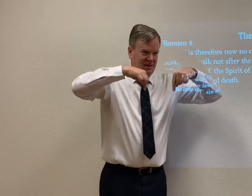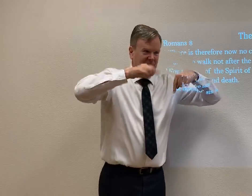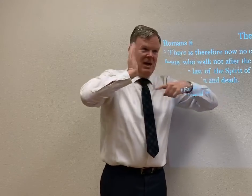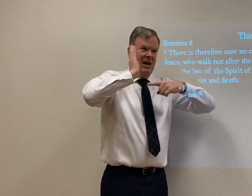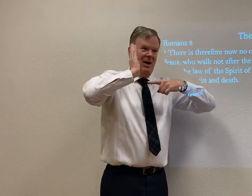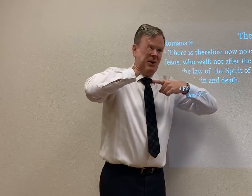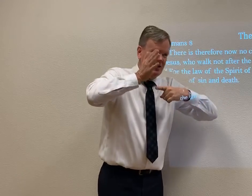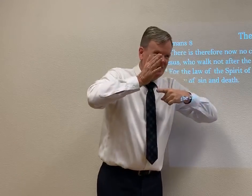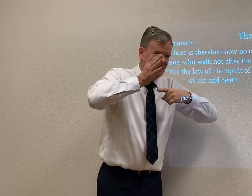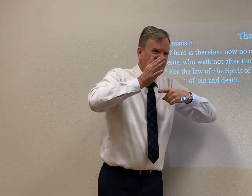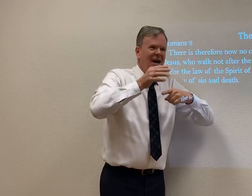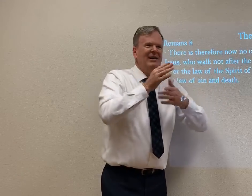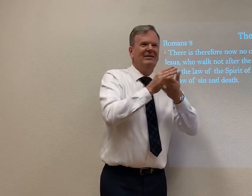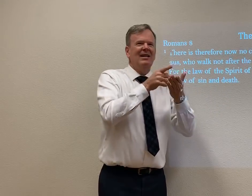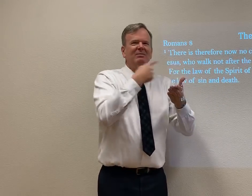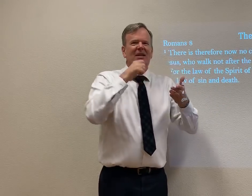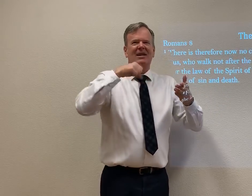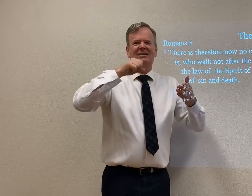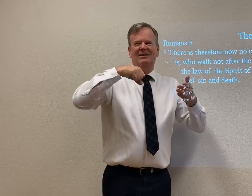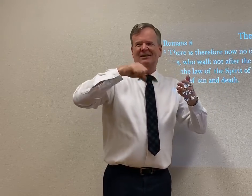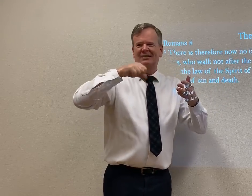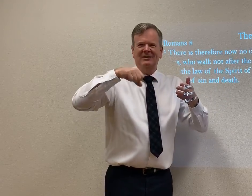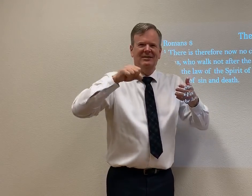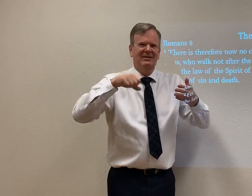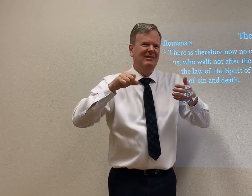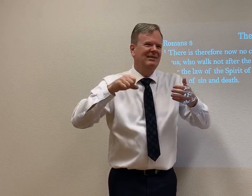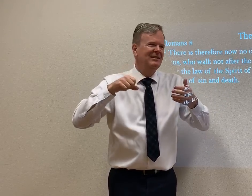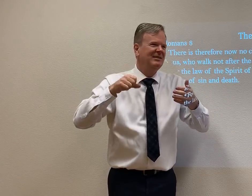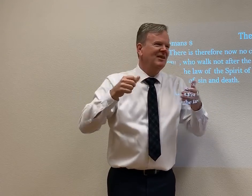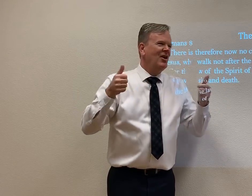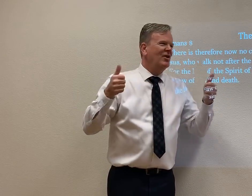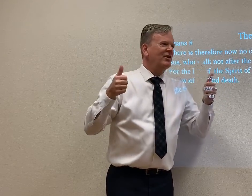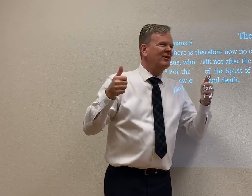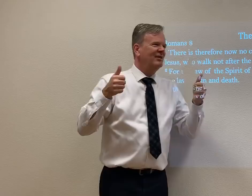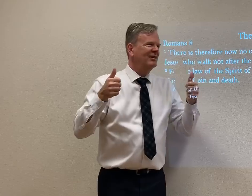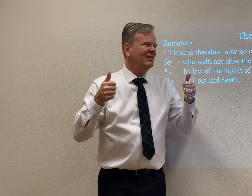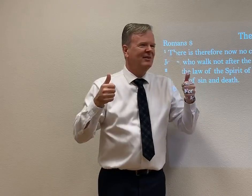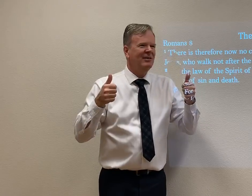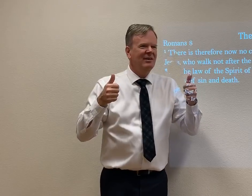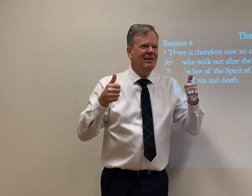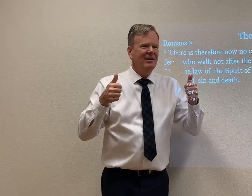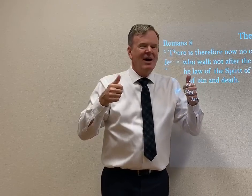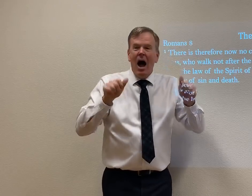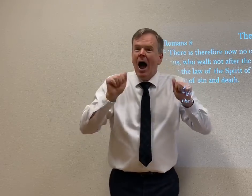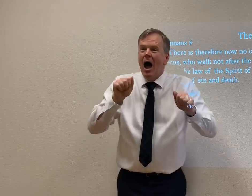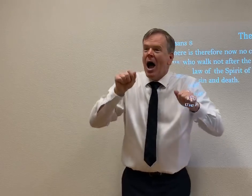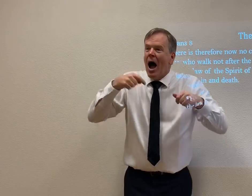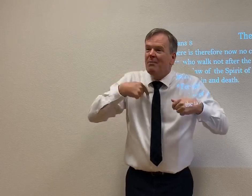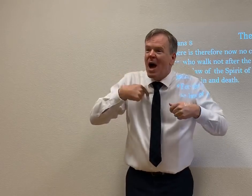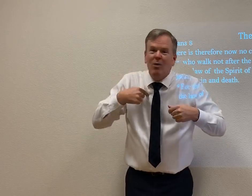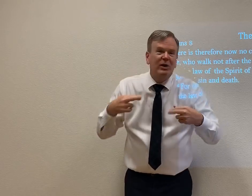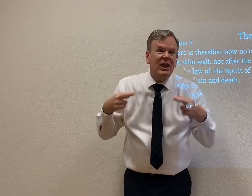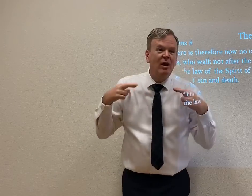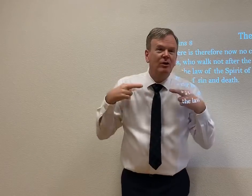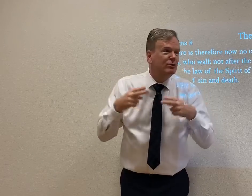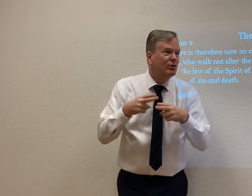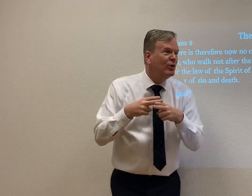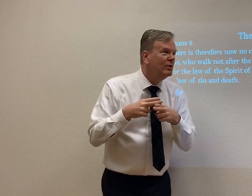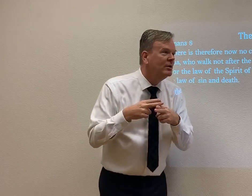He will. Some of you are saying yes. Am I retired?